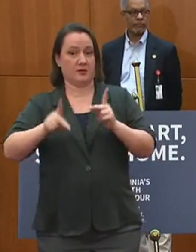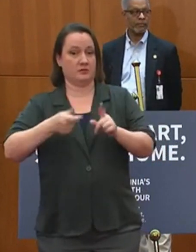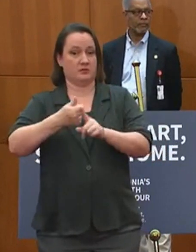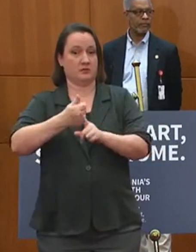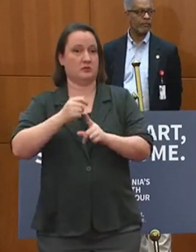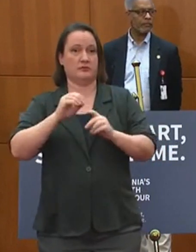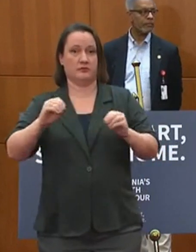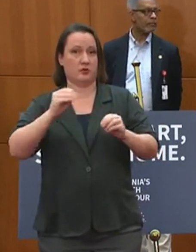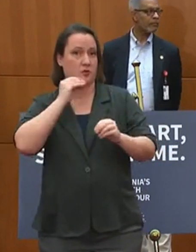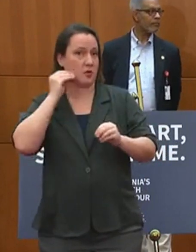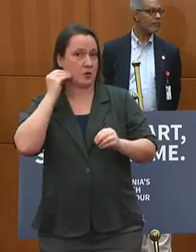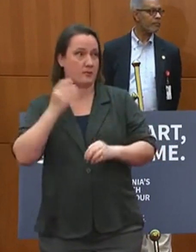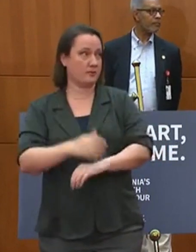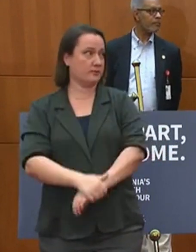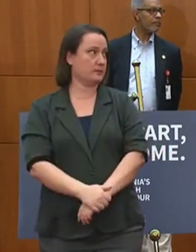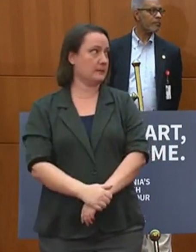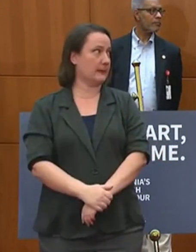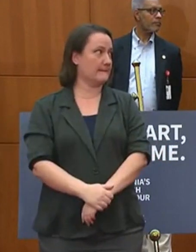time.